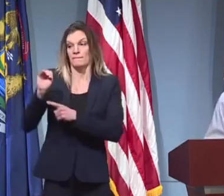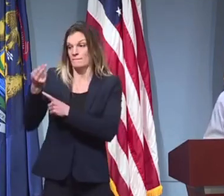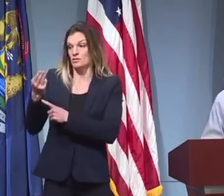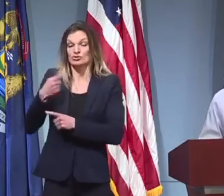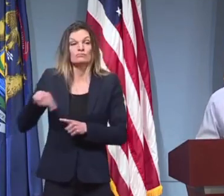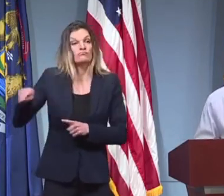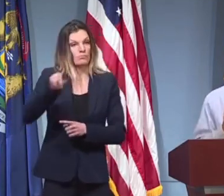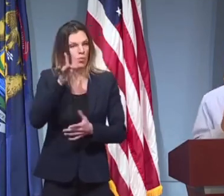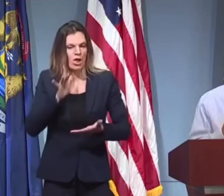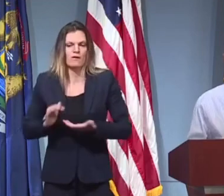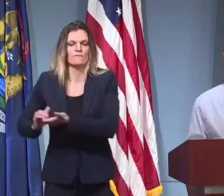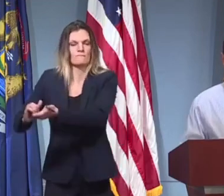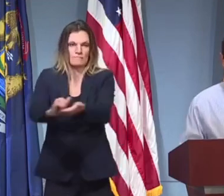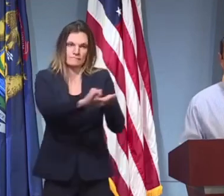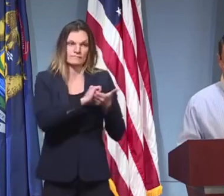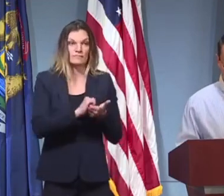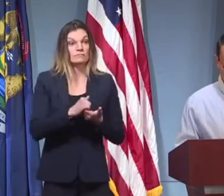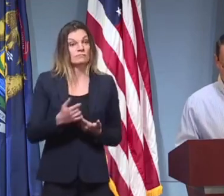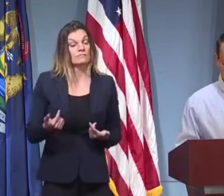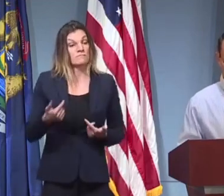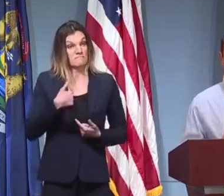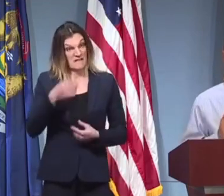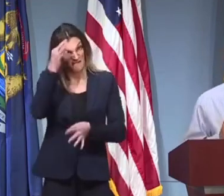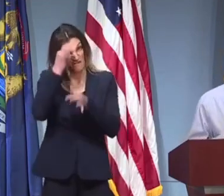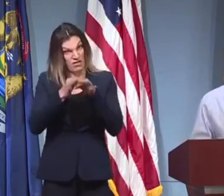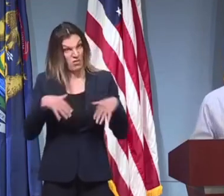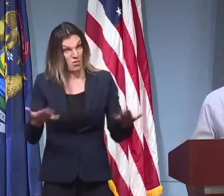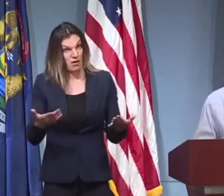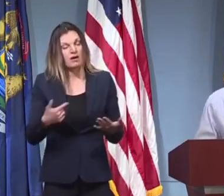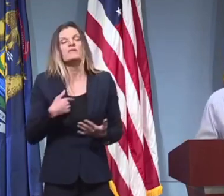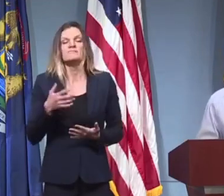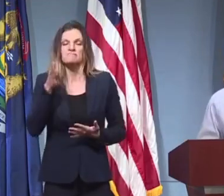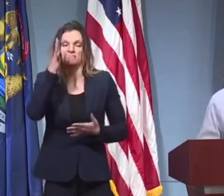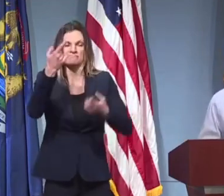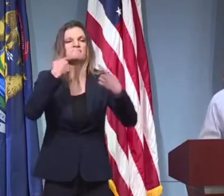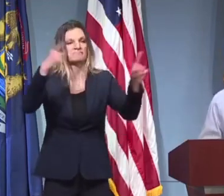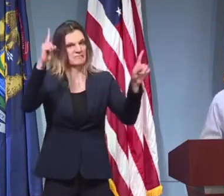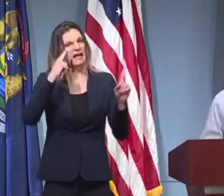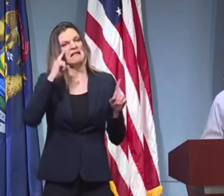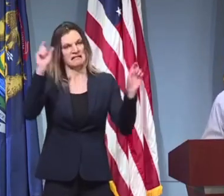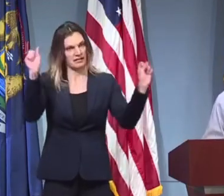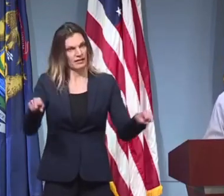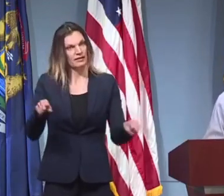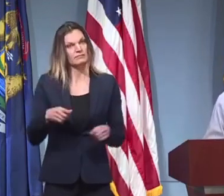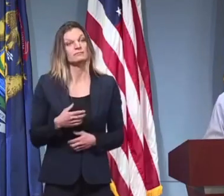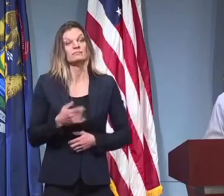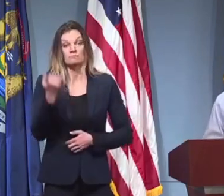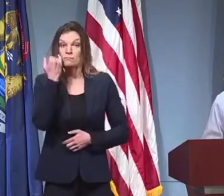this. I believe we can do it right. And if you'll join me in this commitment as employers,